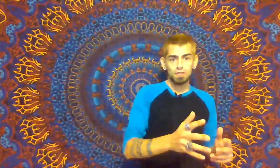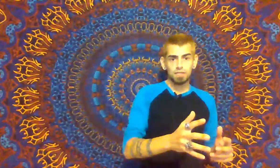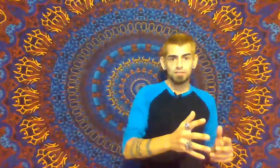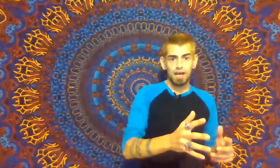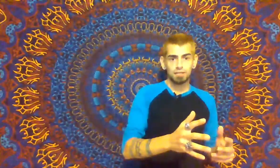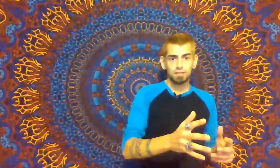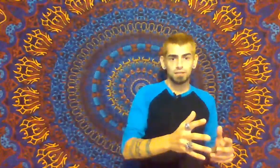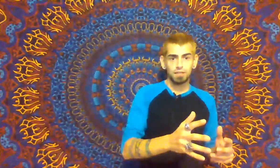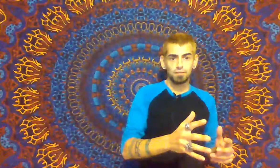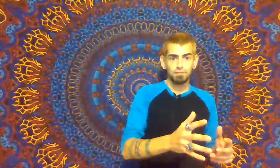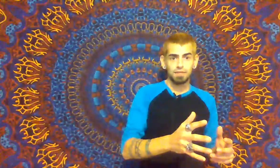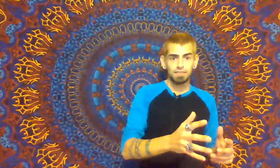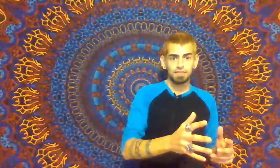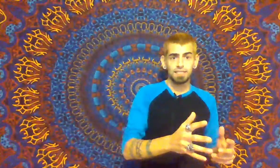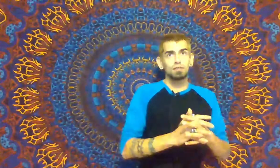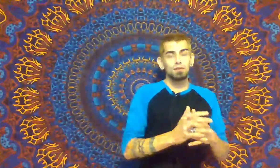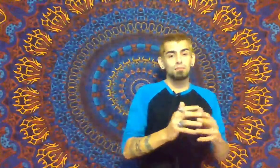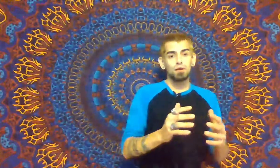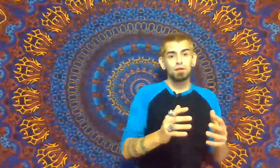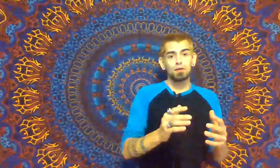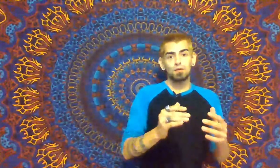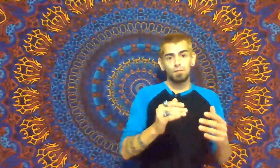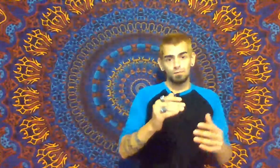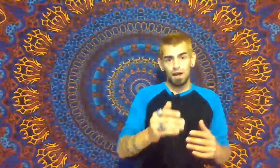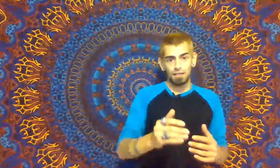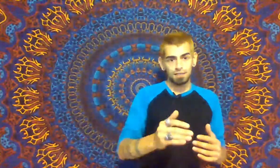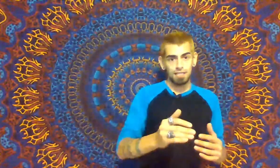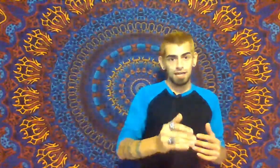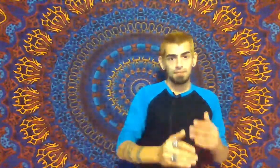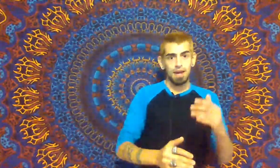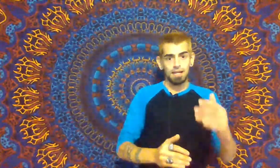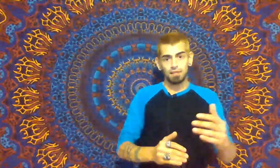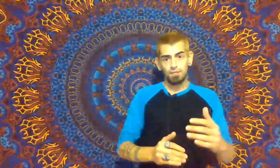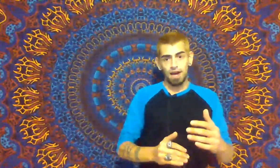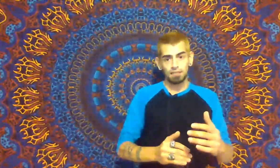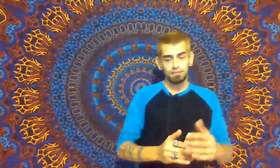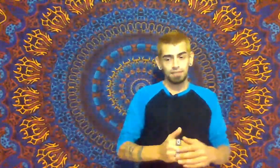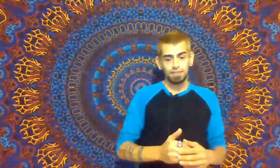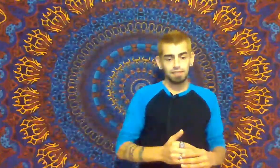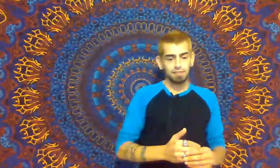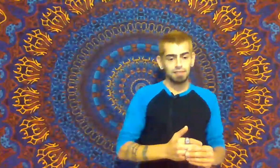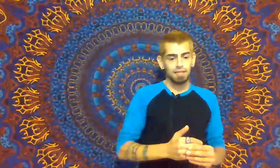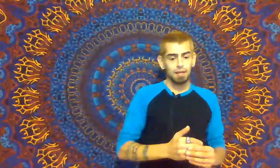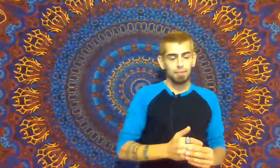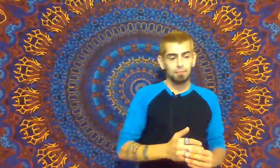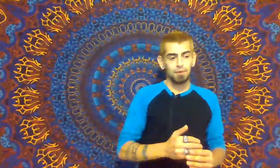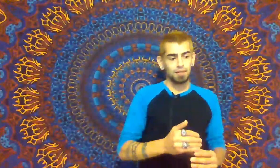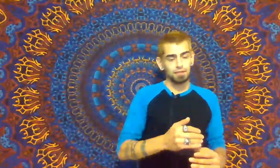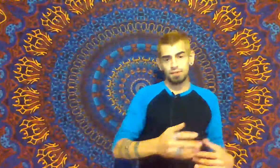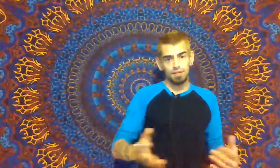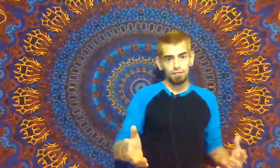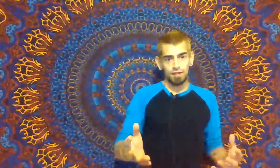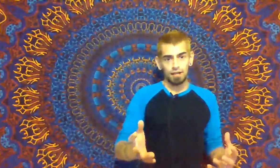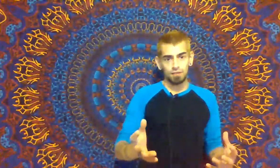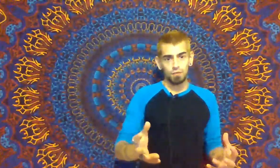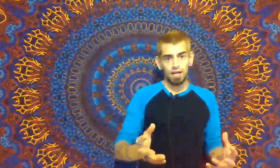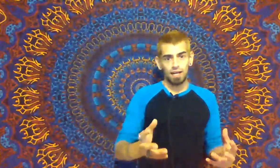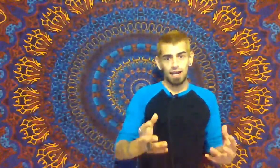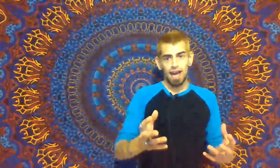this factory looking for Mist. Murdo finds them and the factory, but they've gotten away,